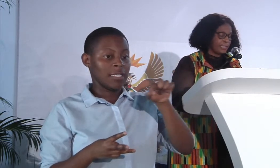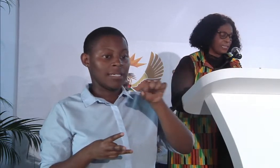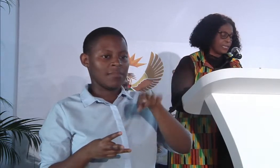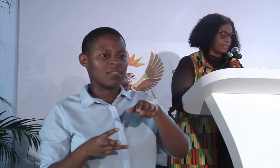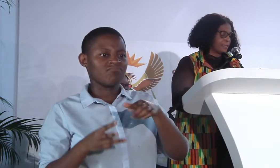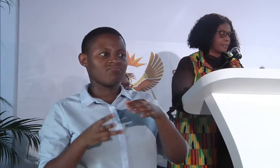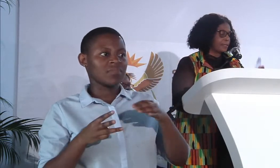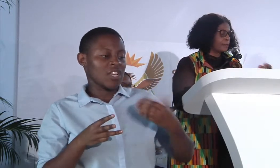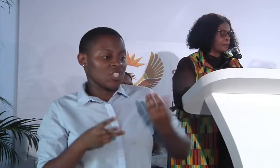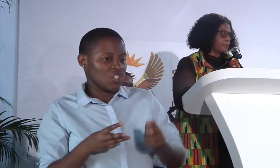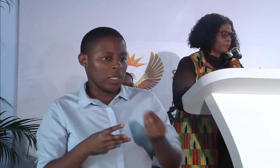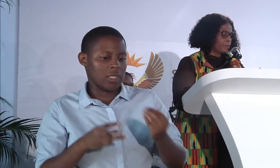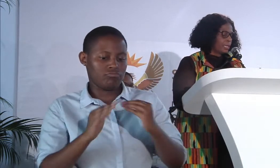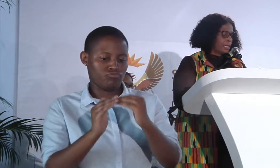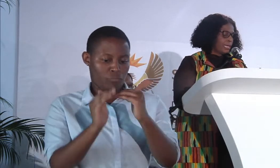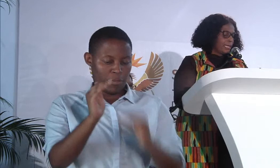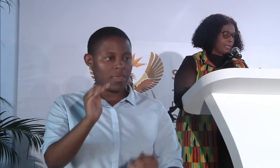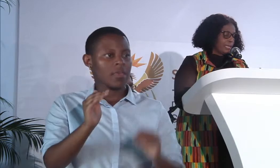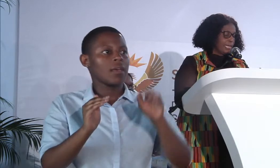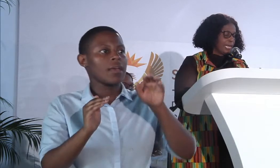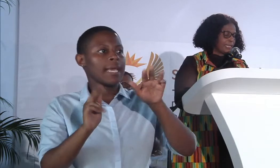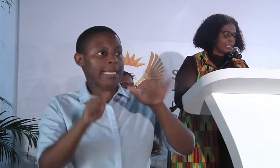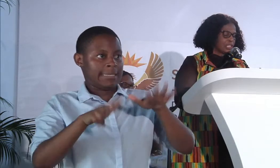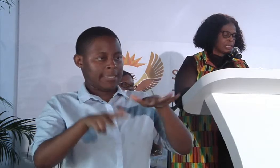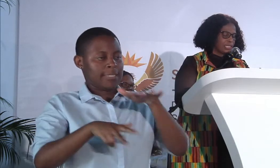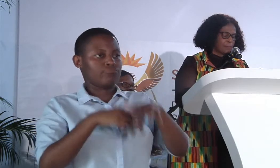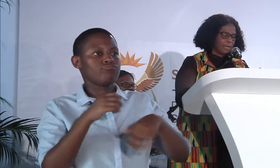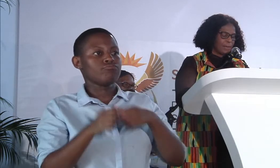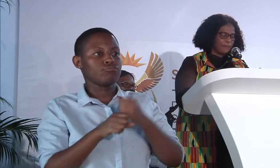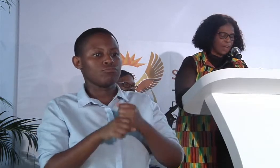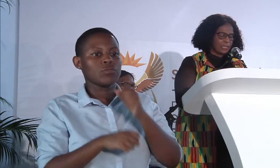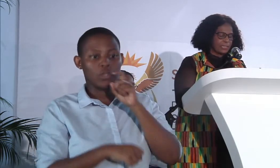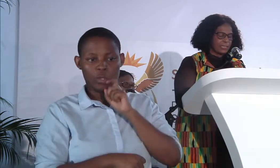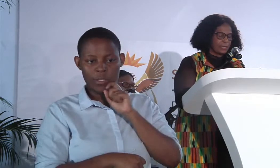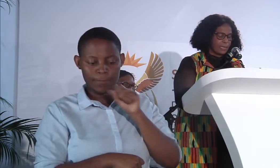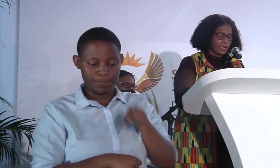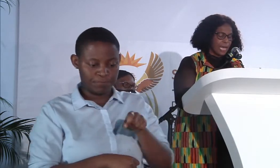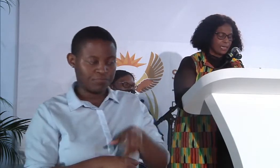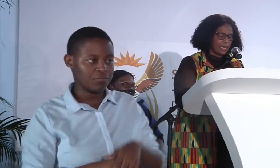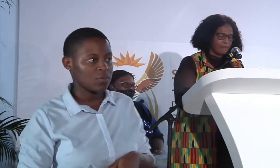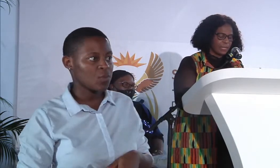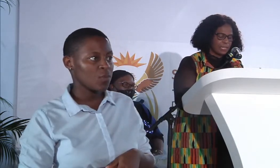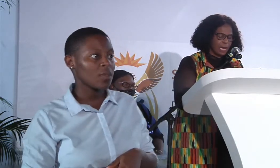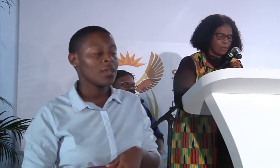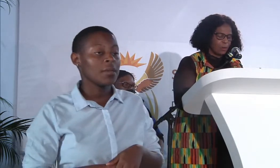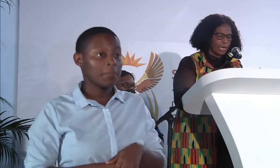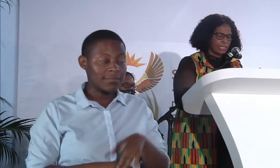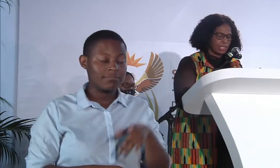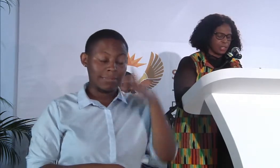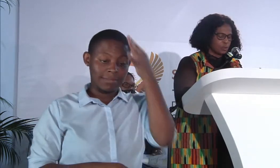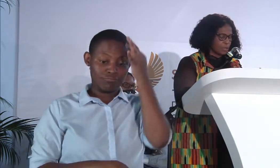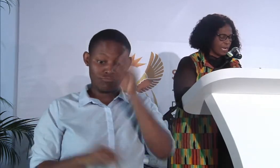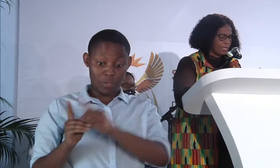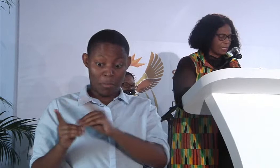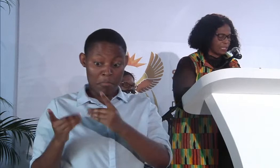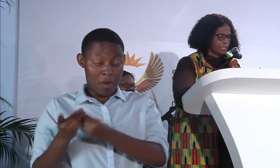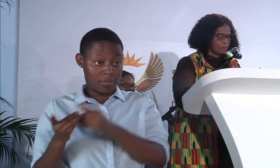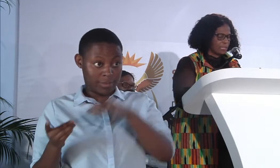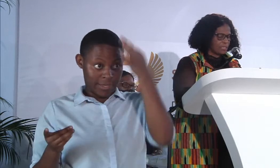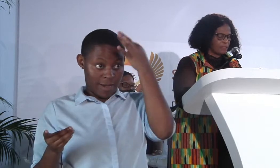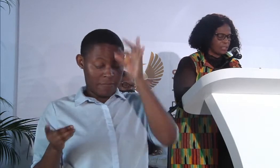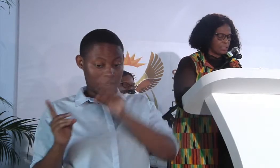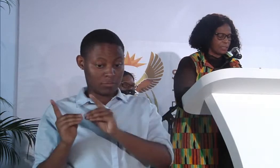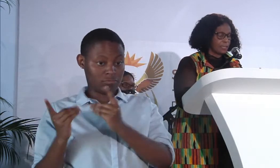18 years. In addition, the department funds non-governmental organizations to render